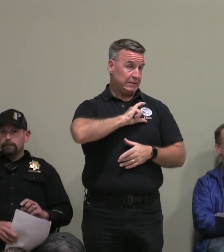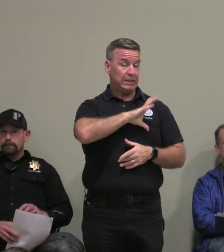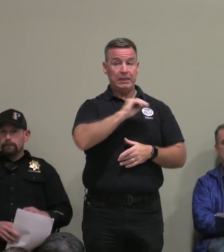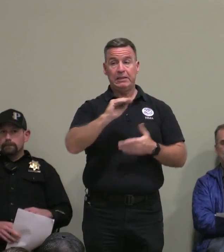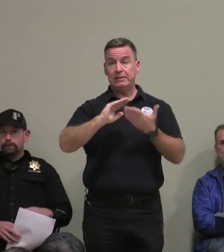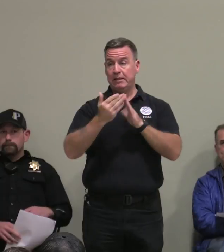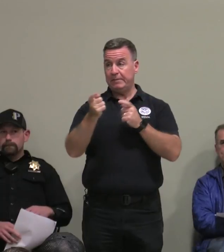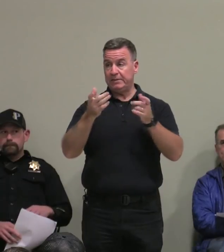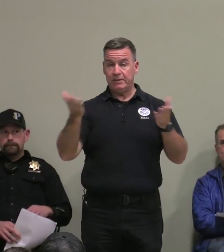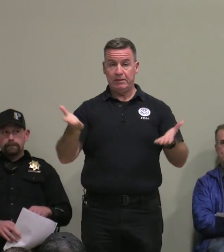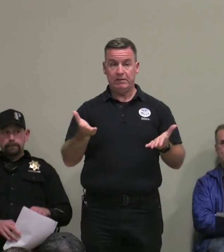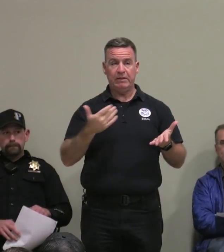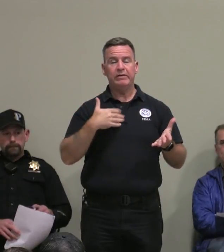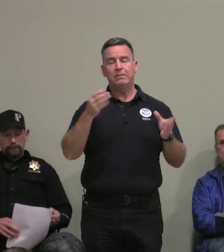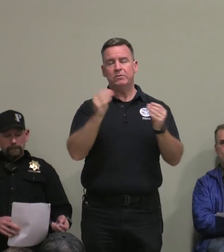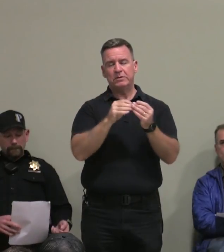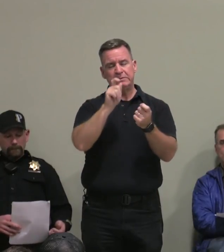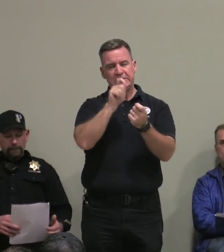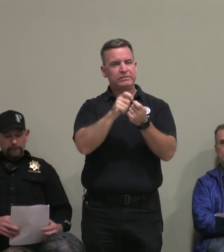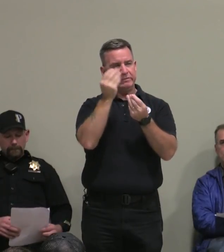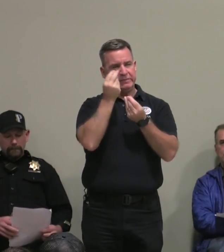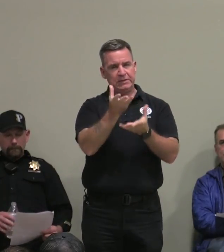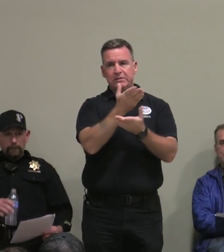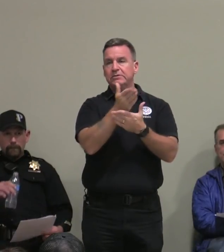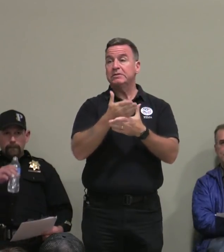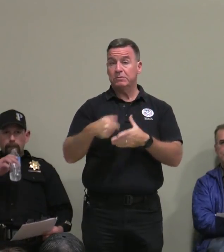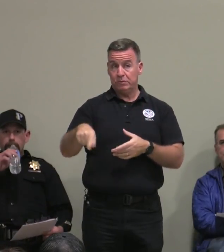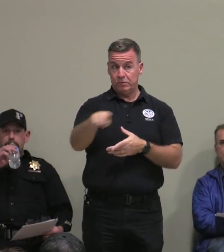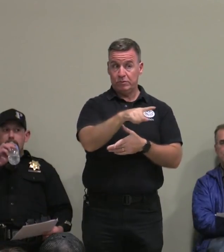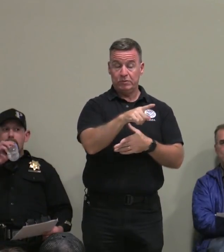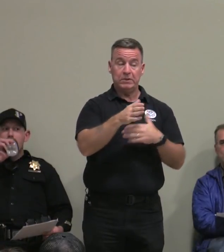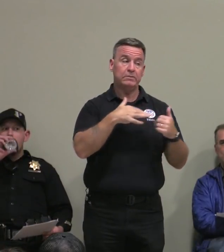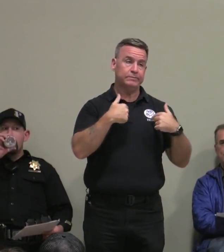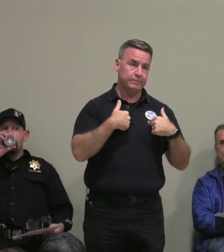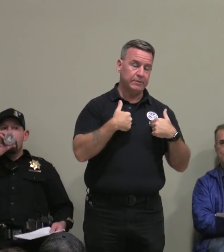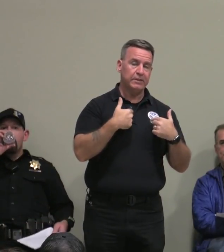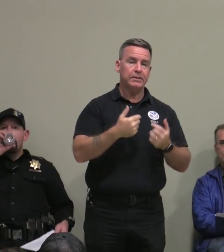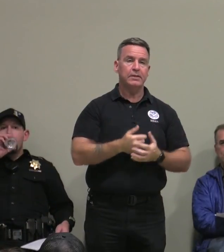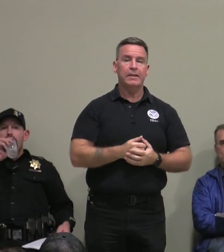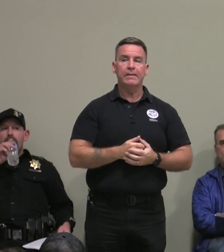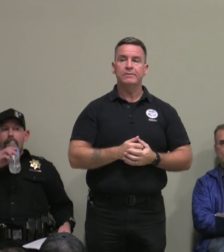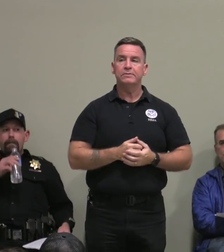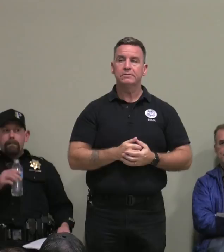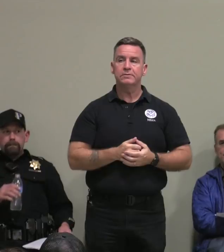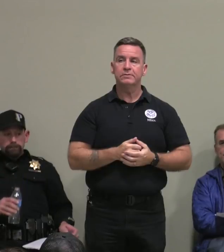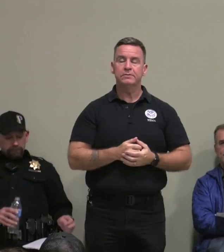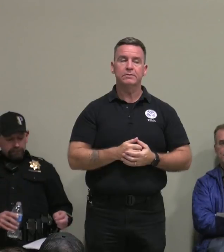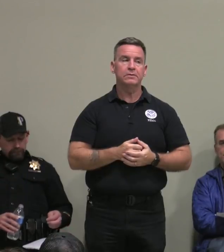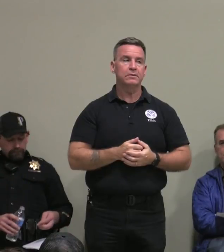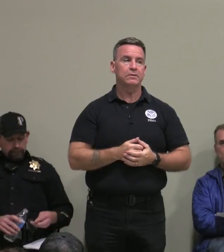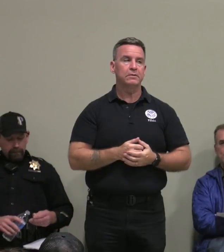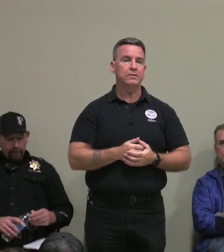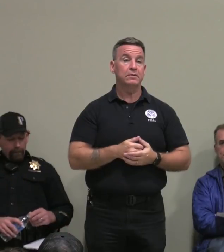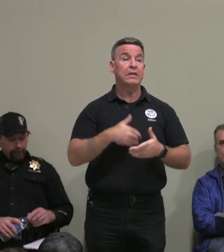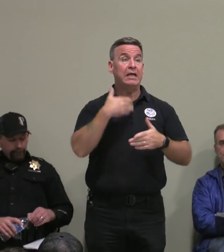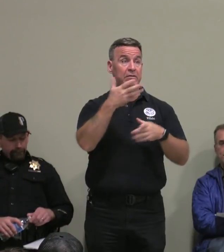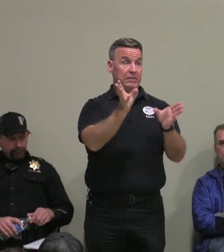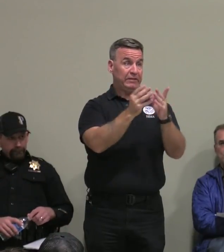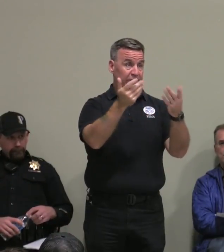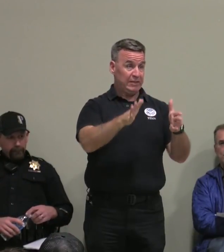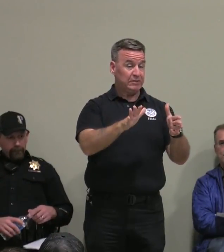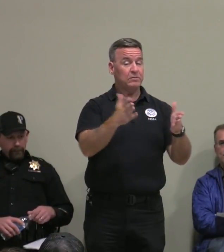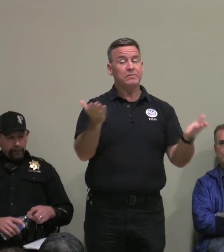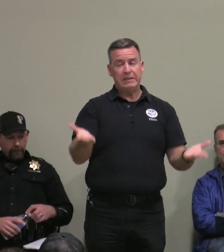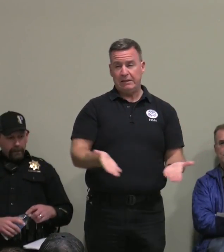here. And they both have a lot more specifics to share with you than I do. And we will be here afterwards to